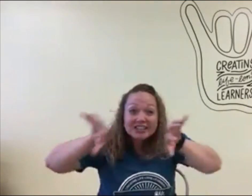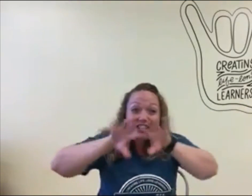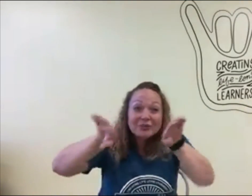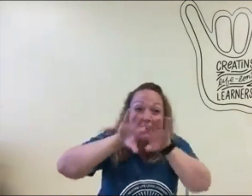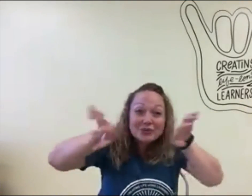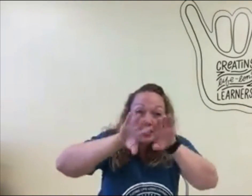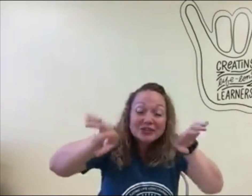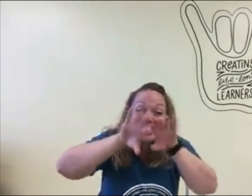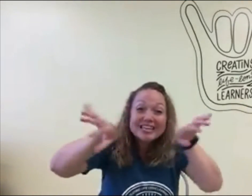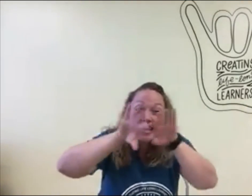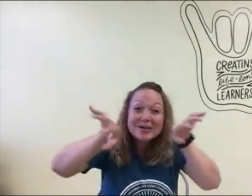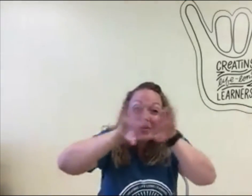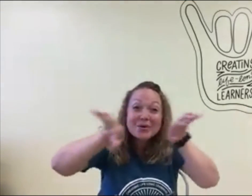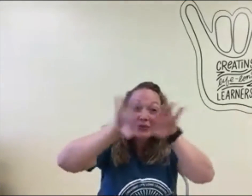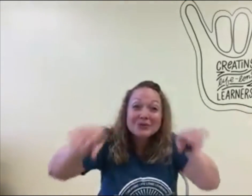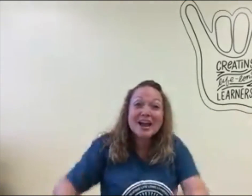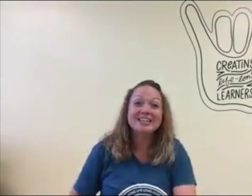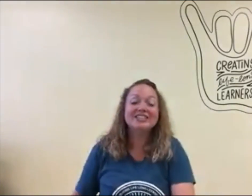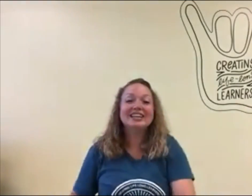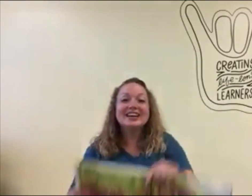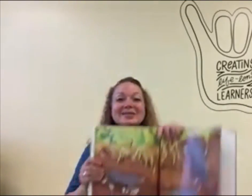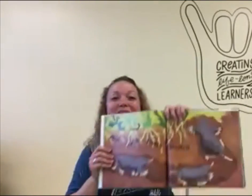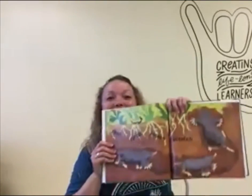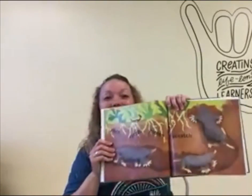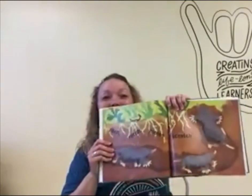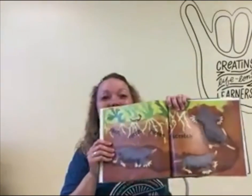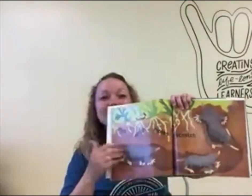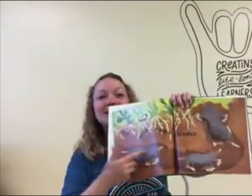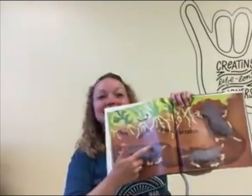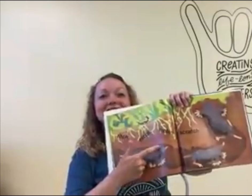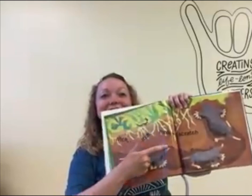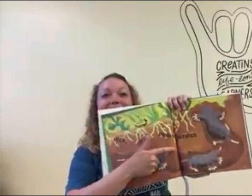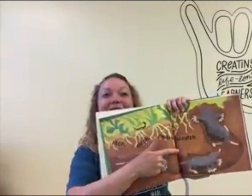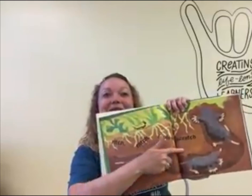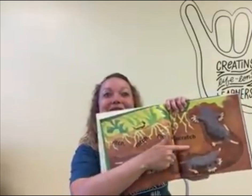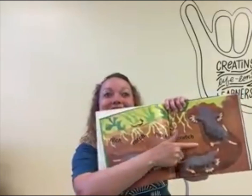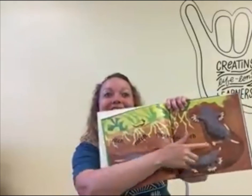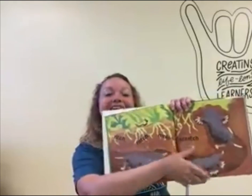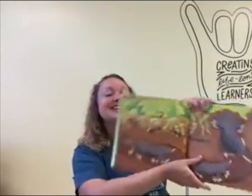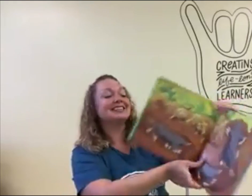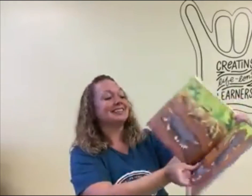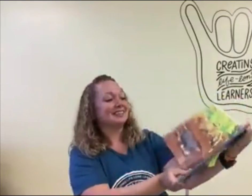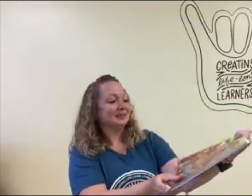through because you're digging like a mole. Scratch, mole, scratch. Just what they're doing, right?